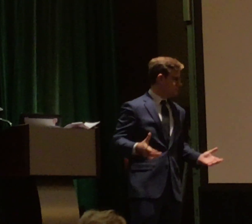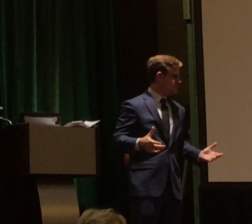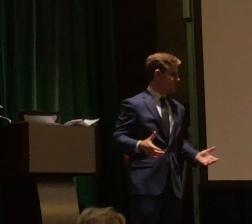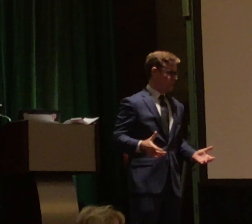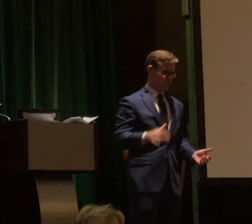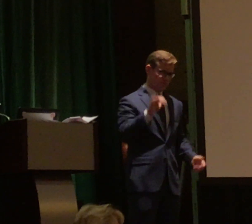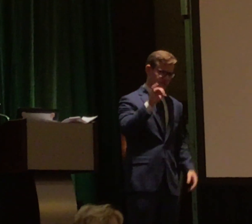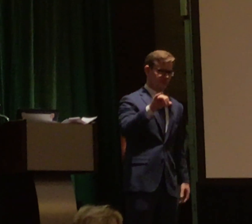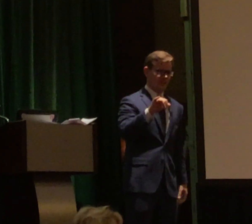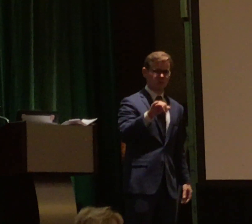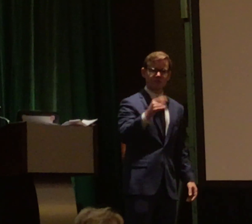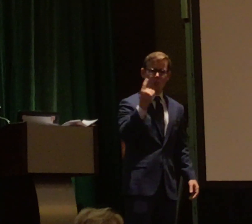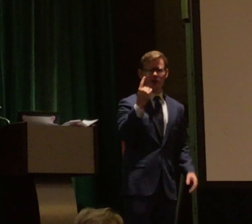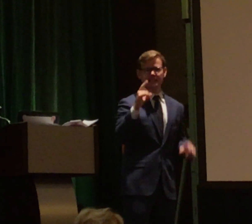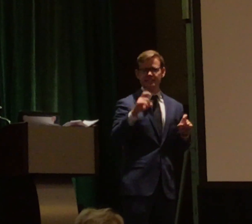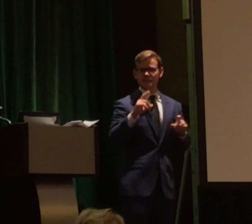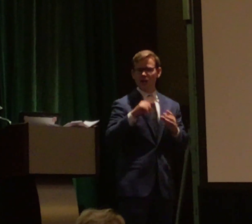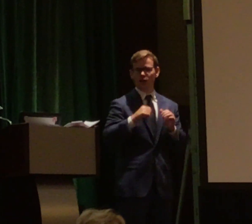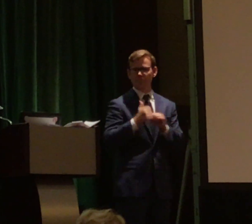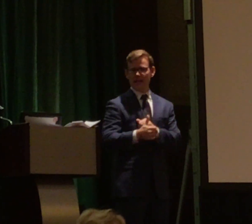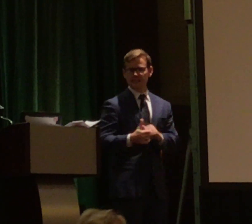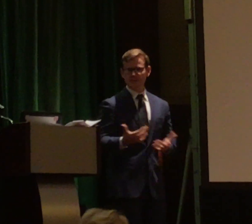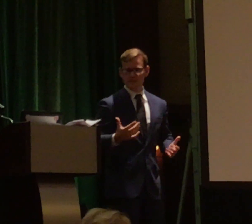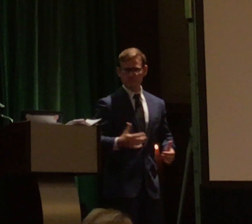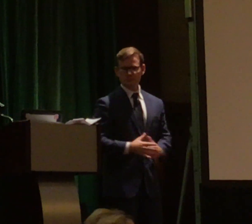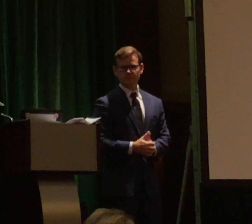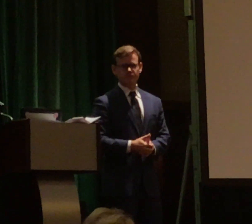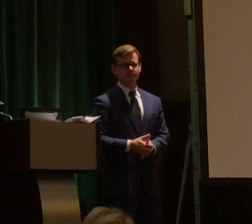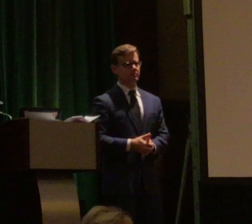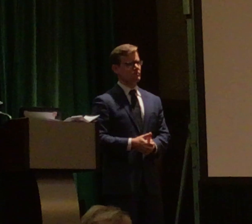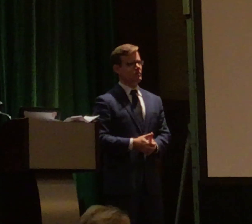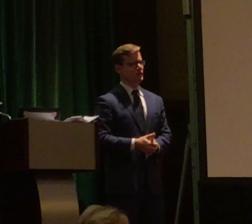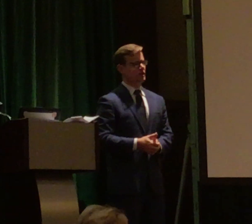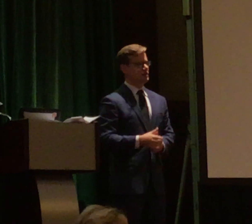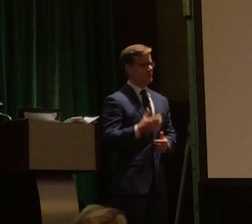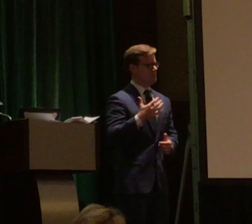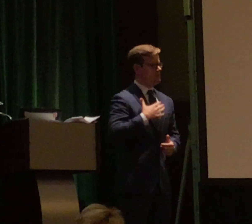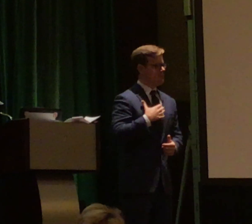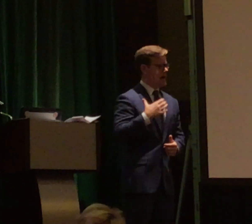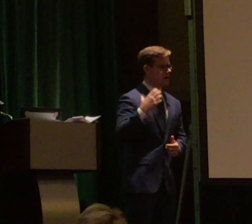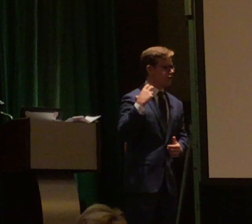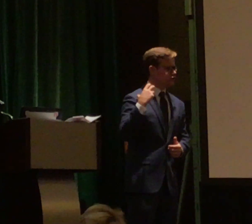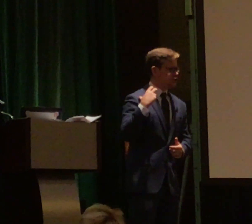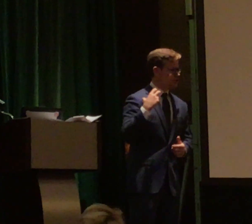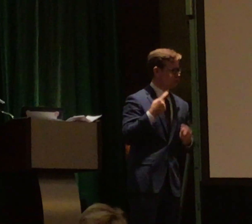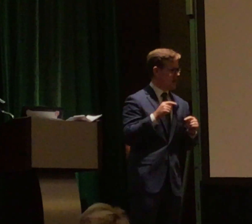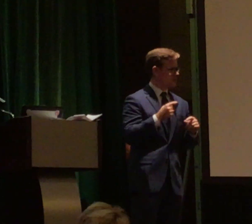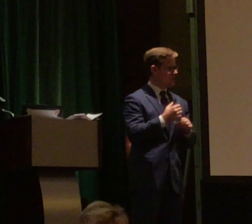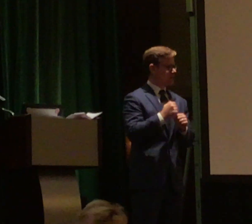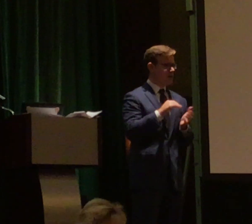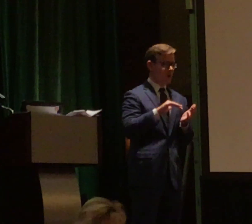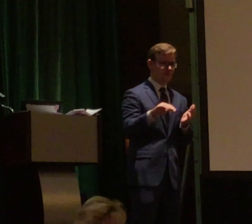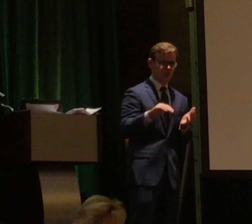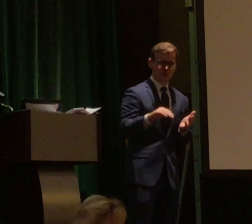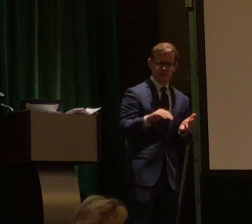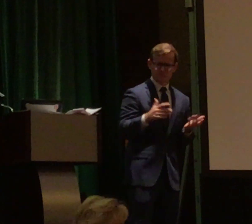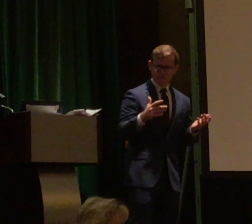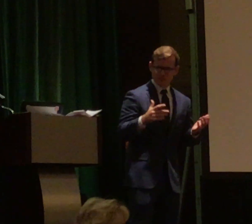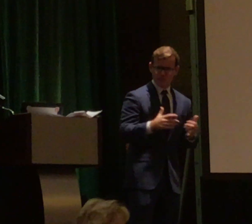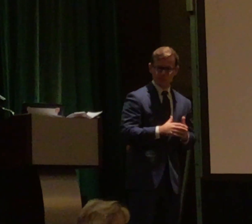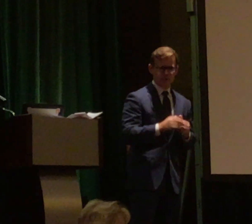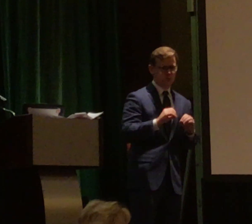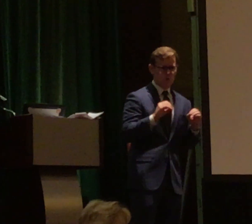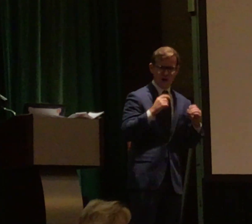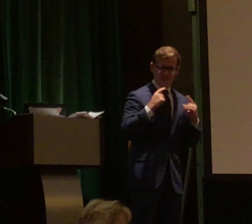I contract with the Army and go through an audiology exam. And that was one test that I simply could not pass. So my